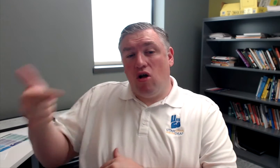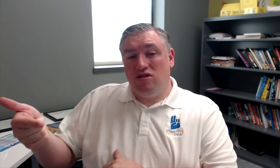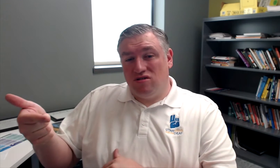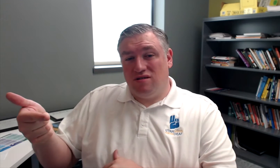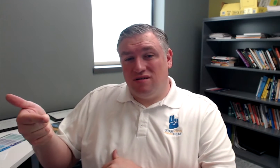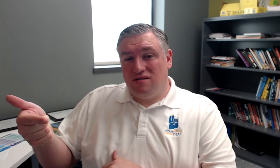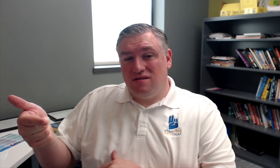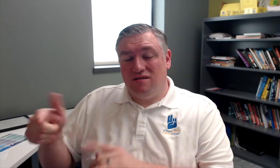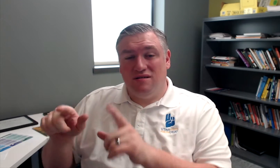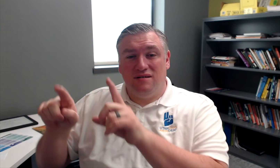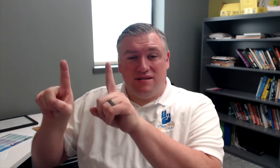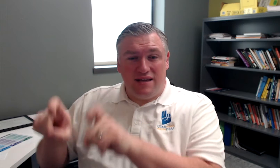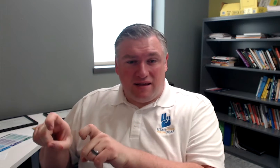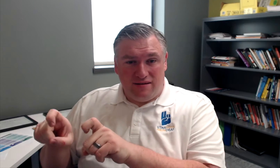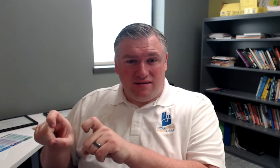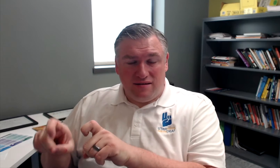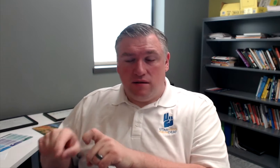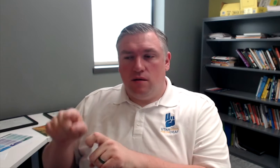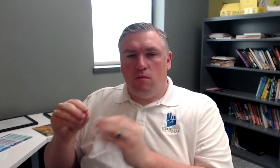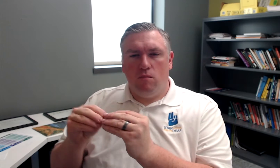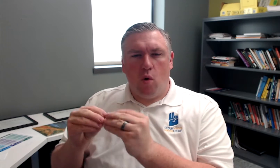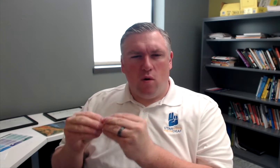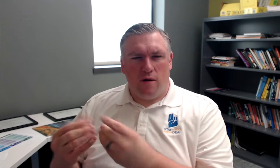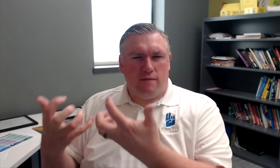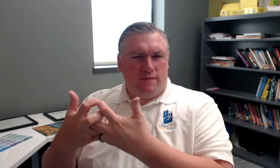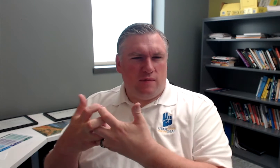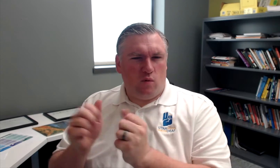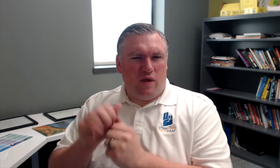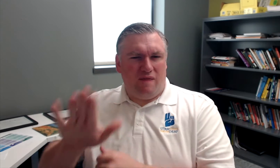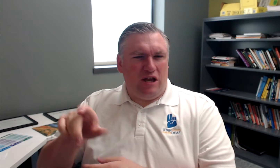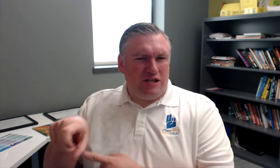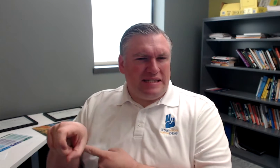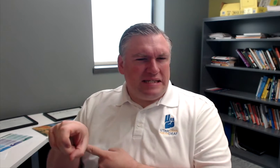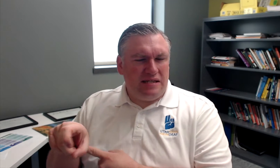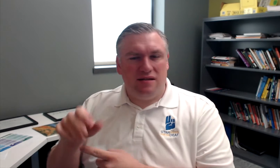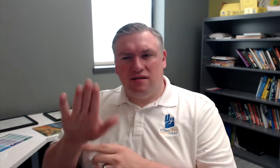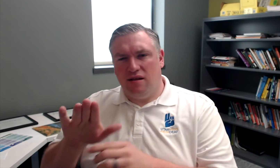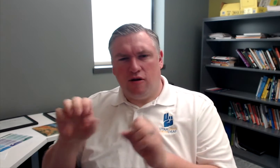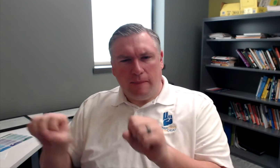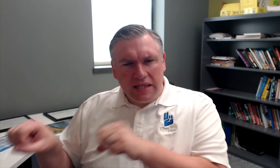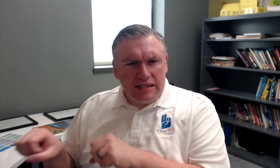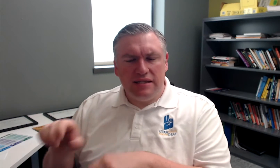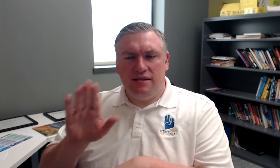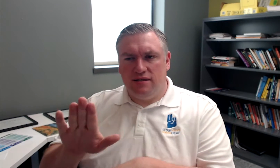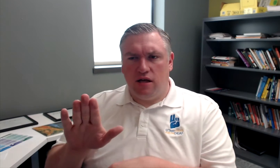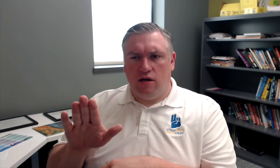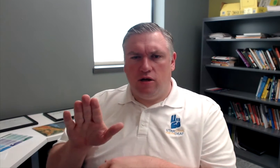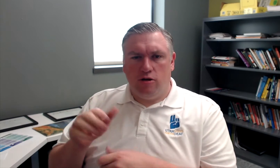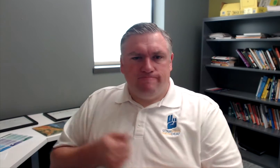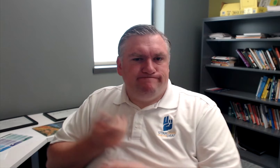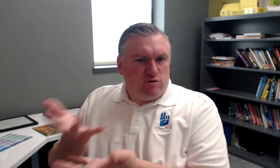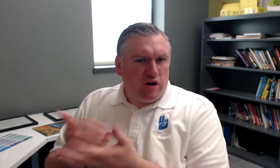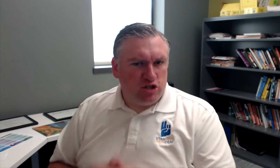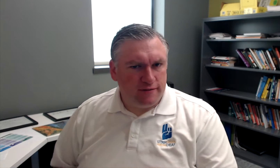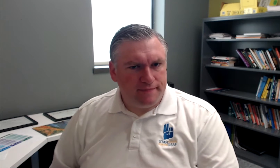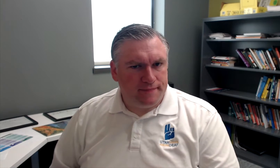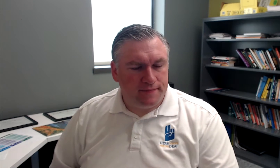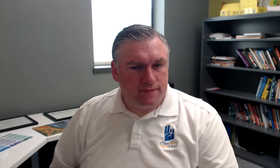have developed an alternate test that's more in line with what the student needs, their abilities, their